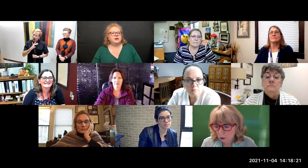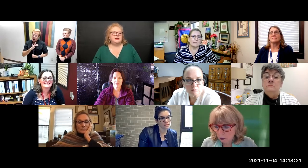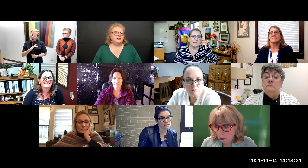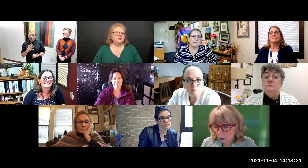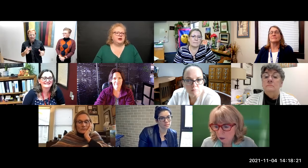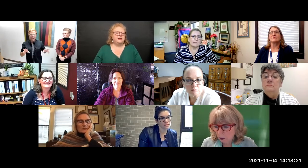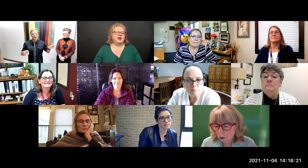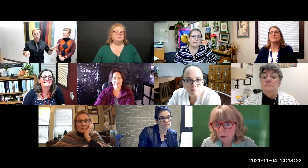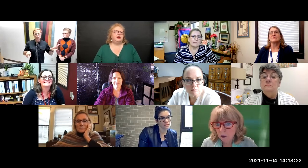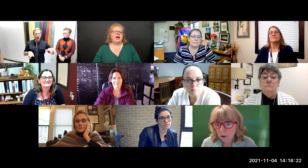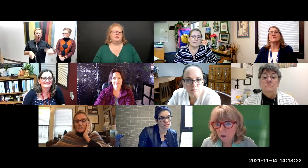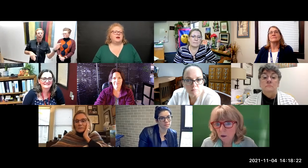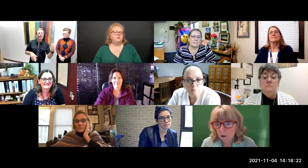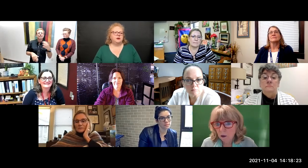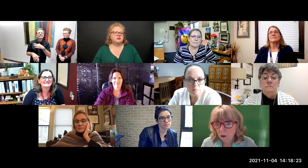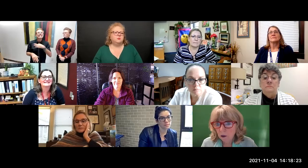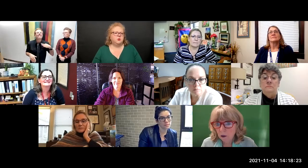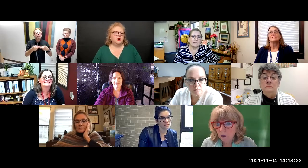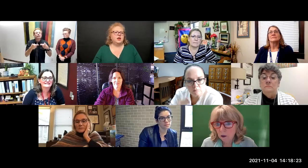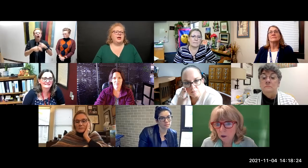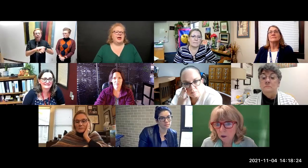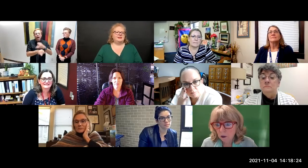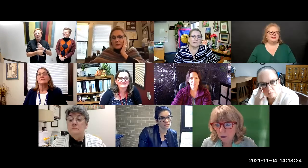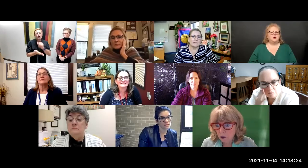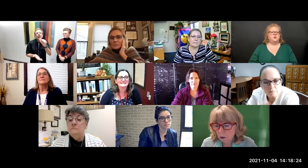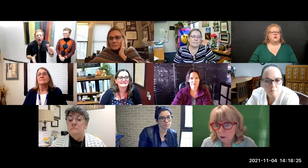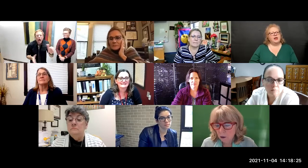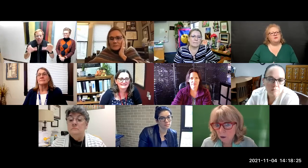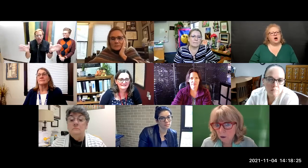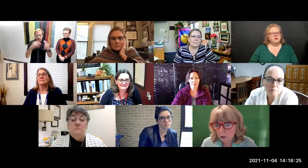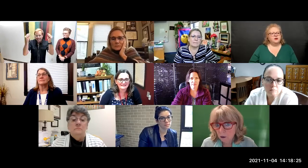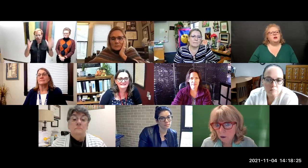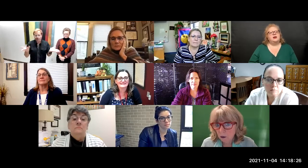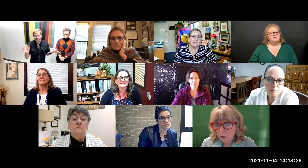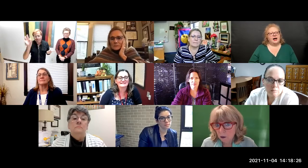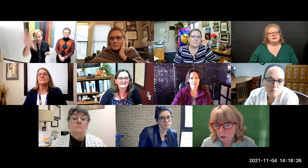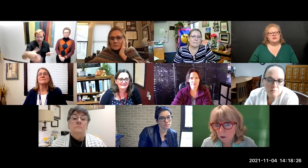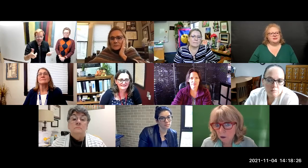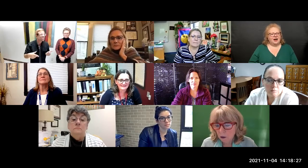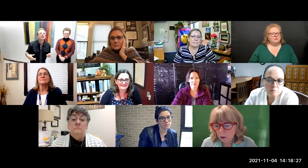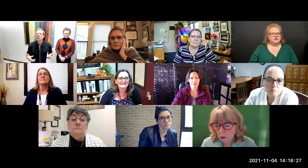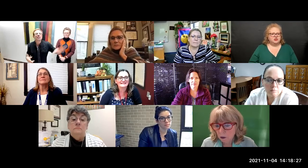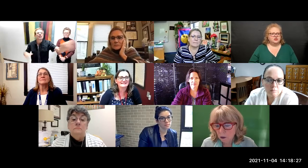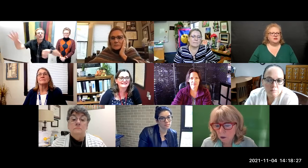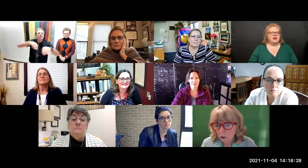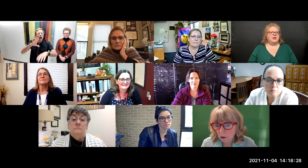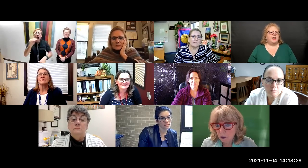to get the training done. But now it's everybody's on board. And so then we have other faculty and staff positions that are